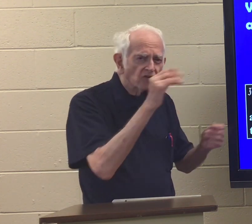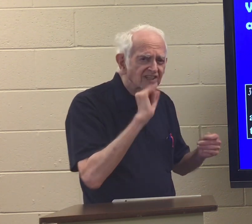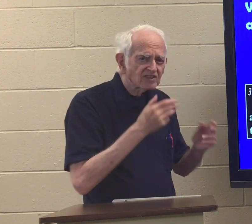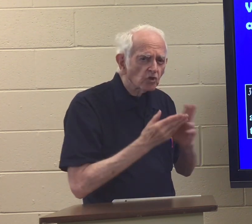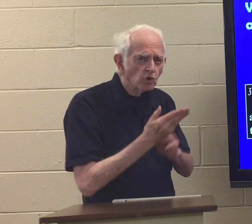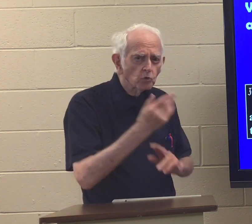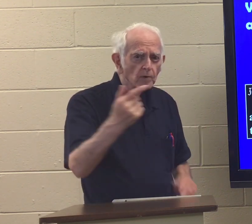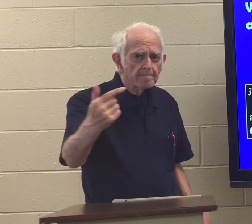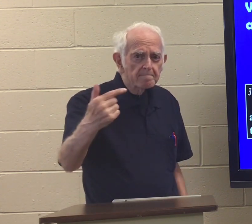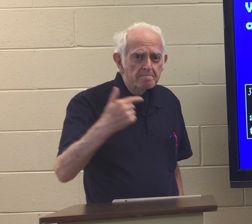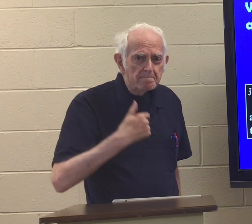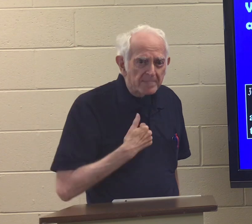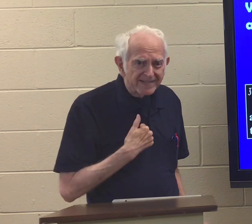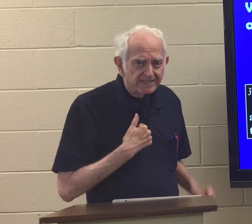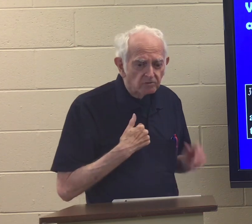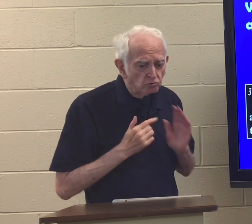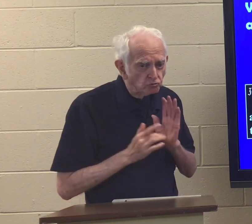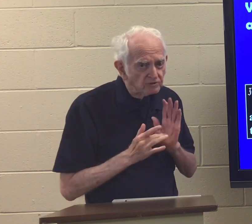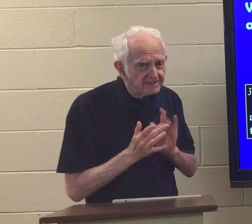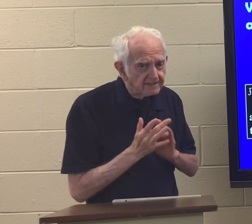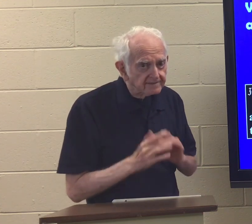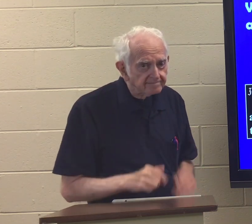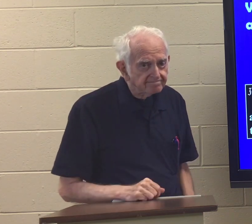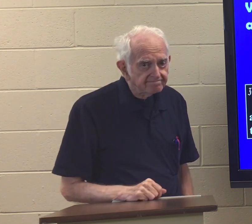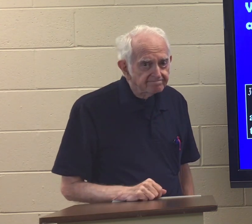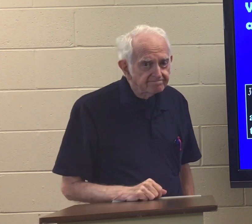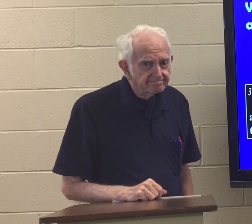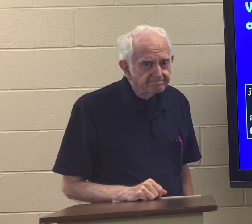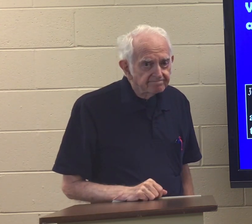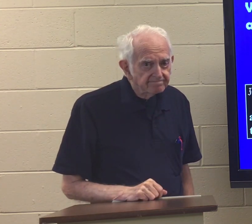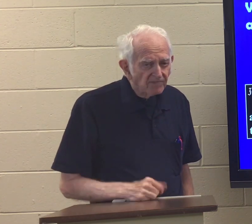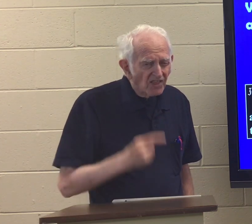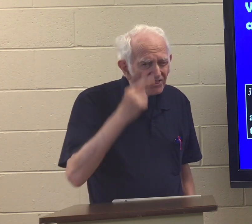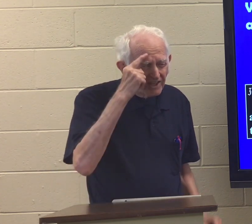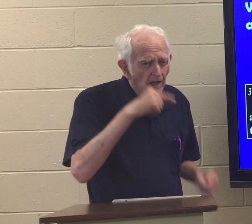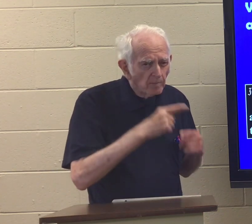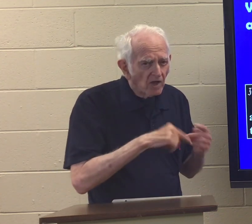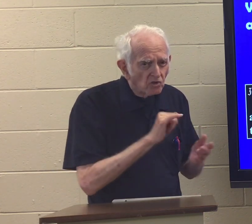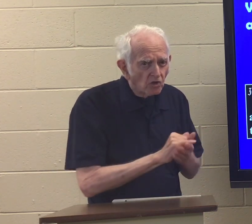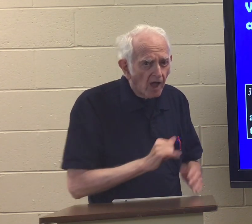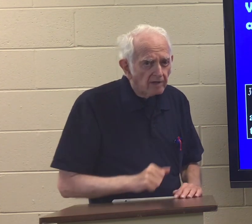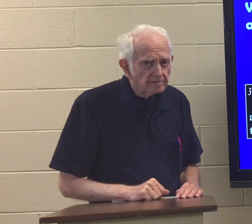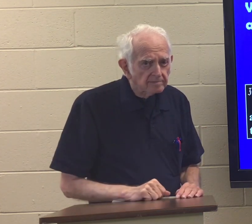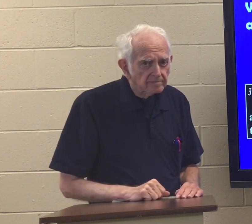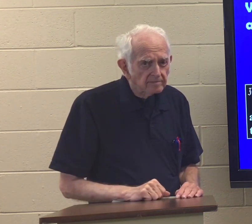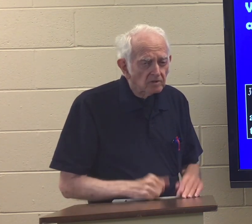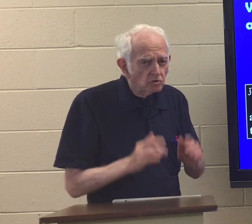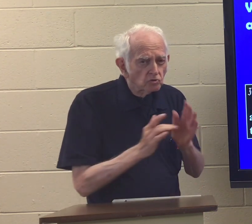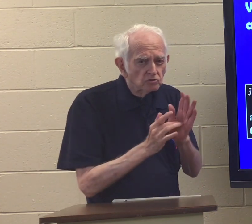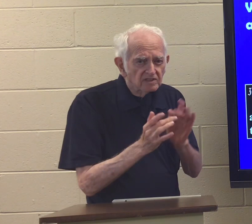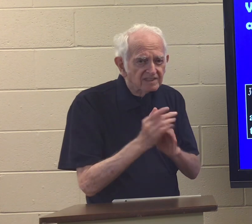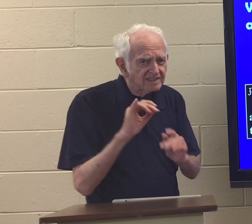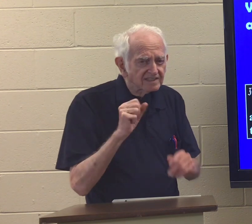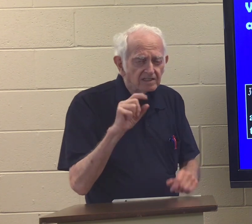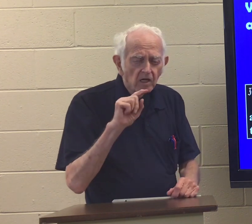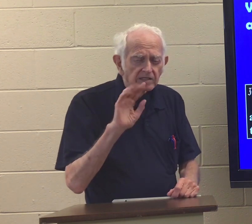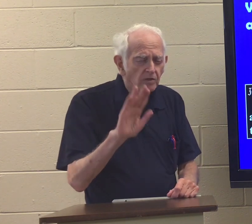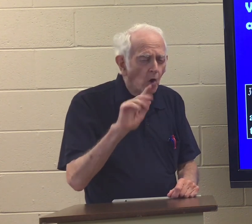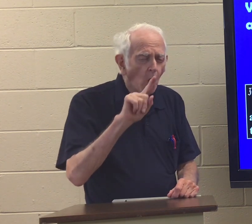the Father is through me, meaning Jesus. Think about that. Jesus is